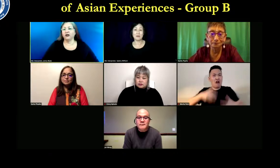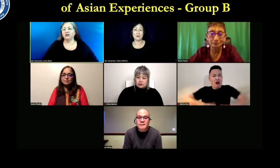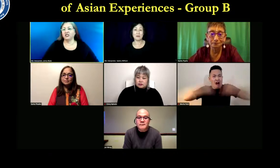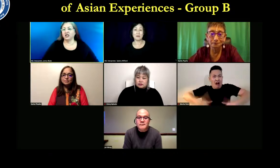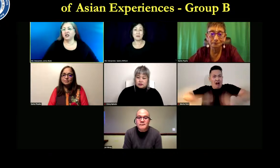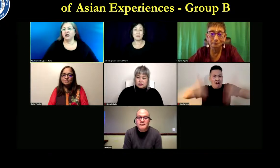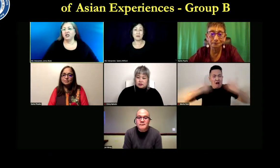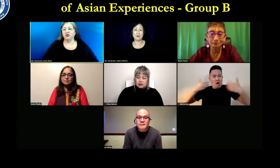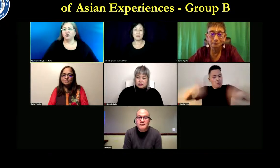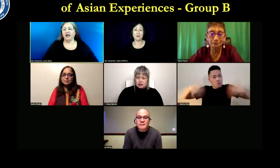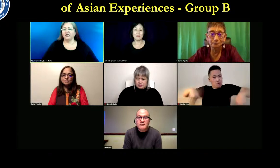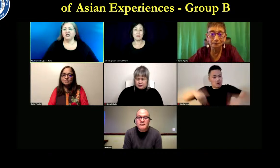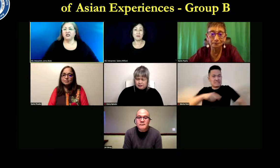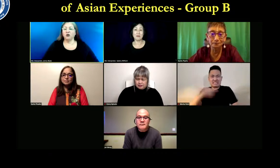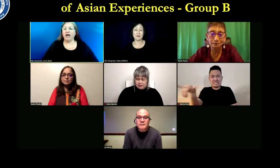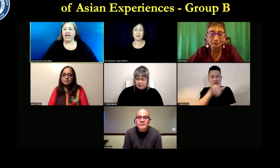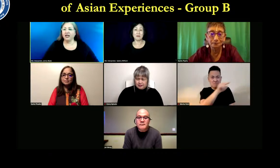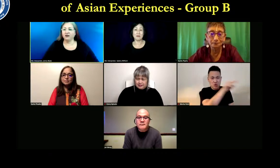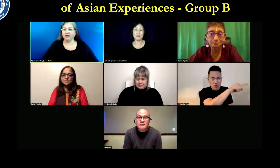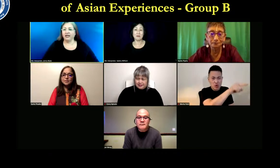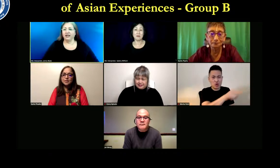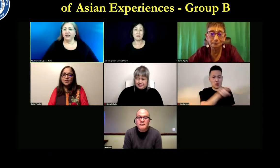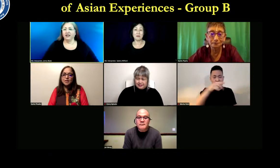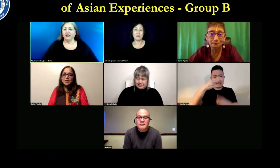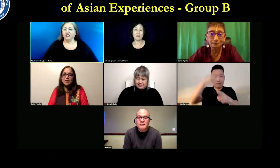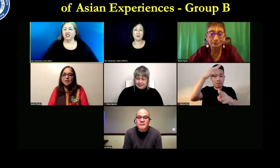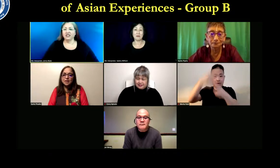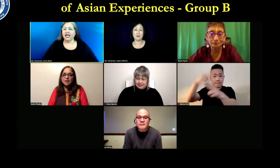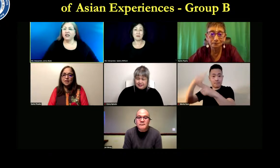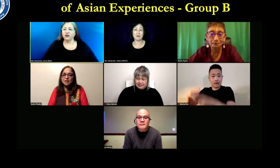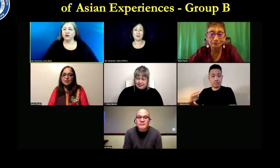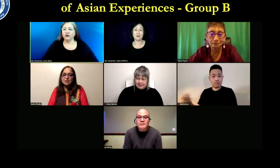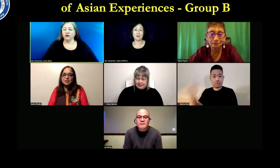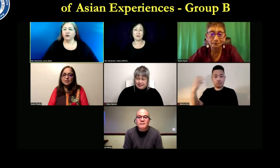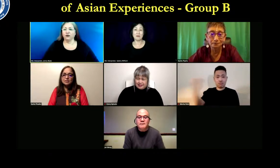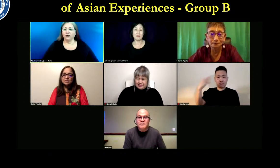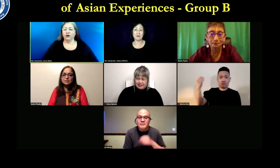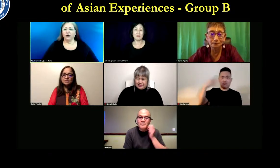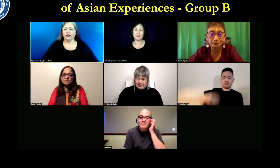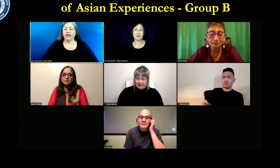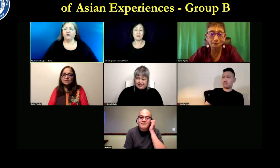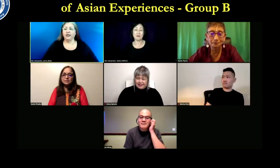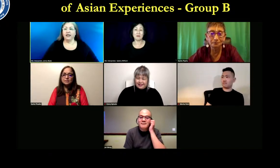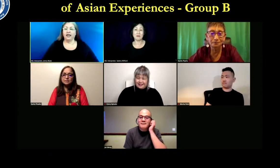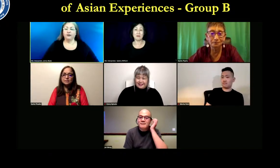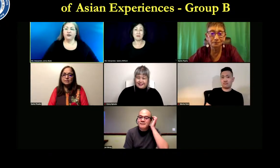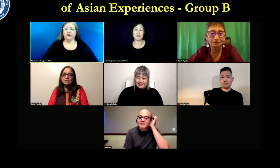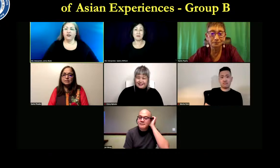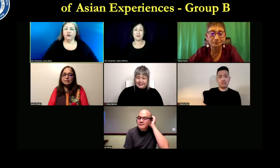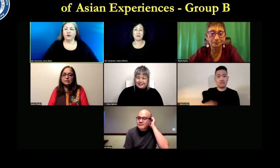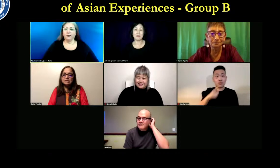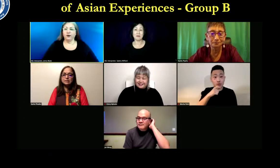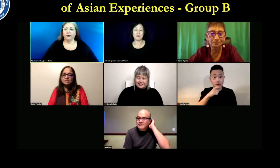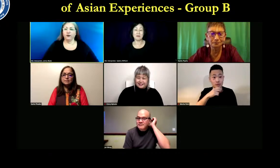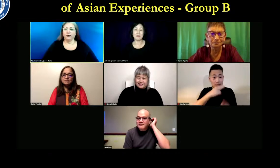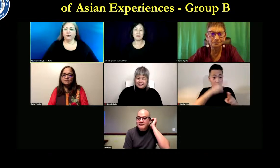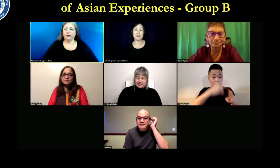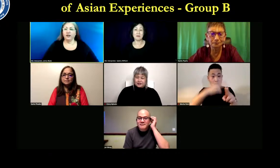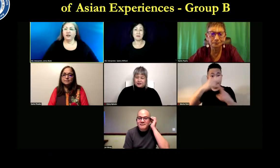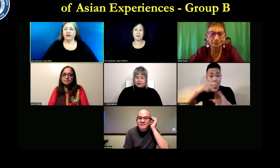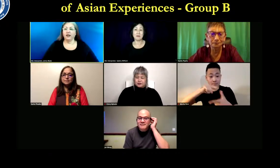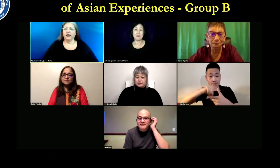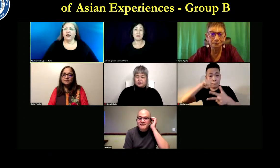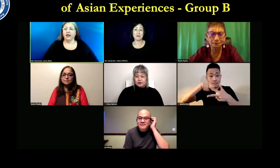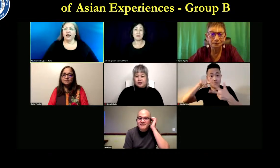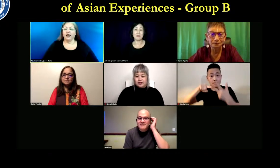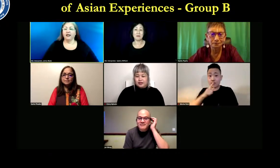Korean culture. You guys are so angry, just like you, you know, and gave me names of other people who were